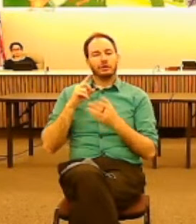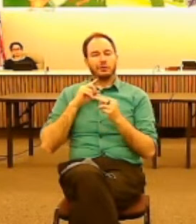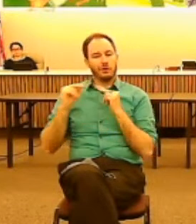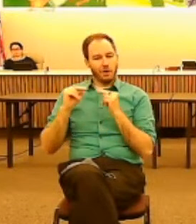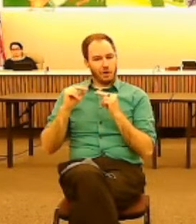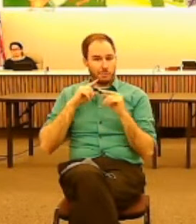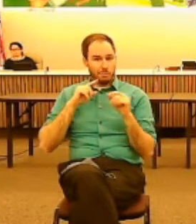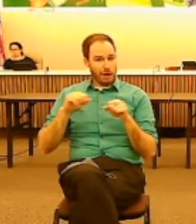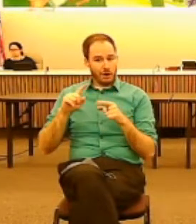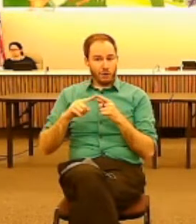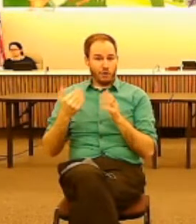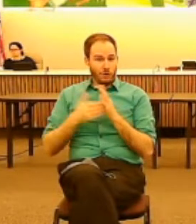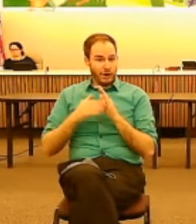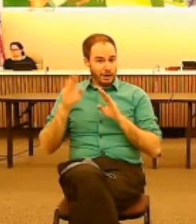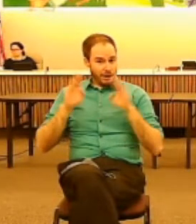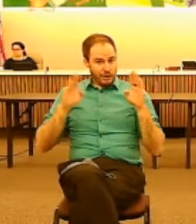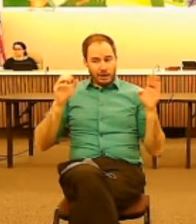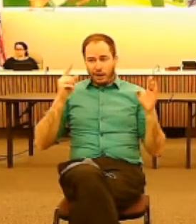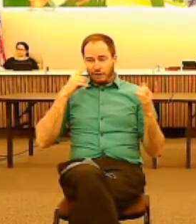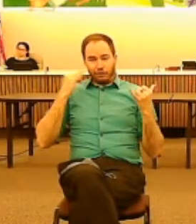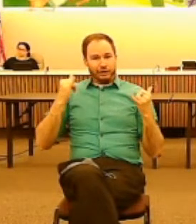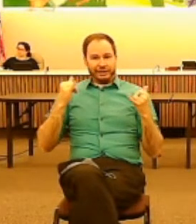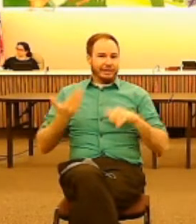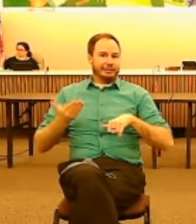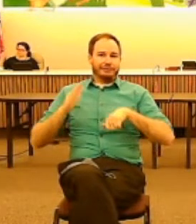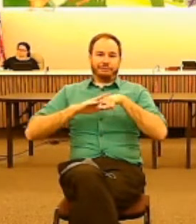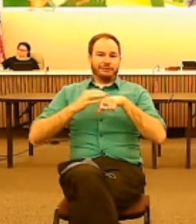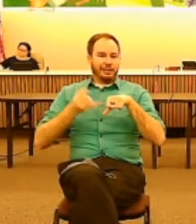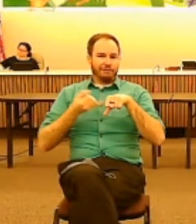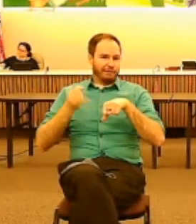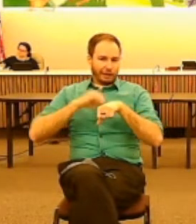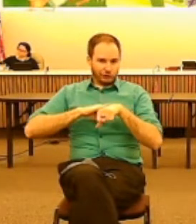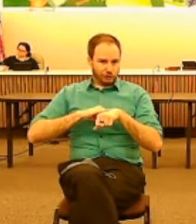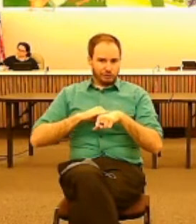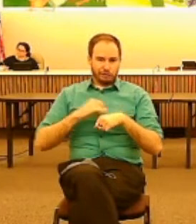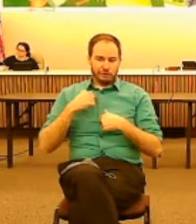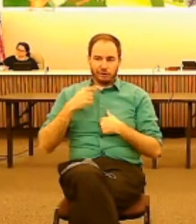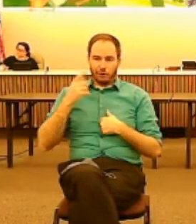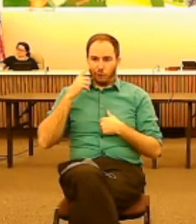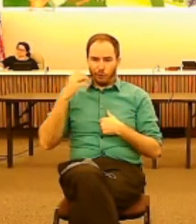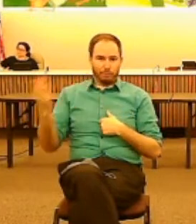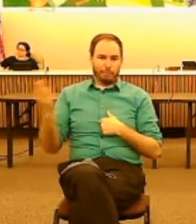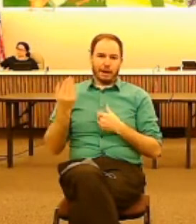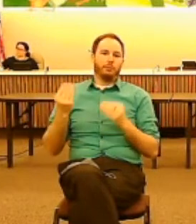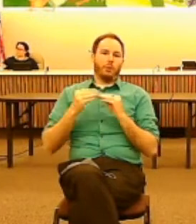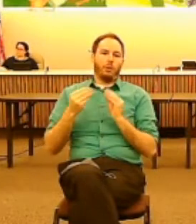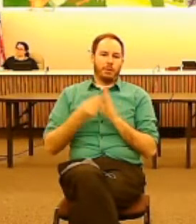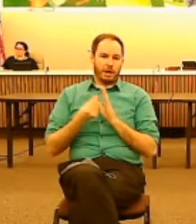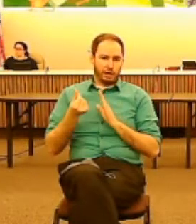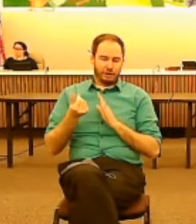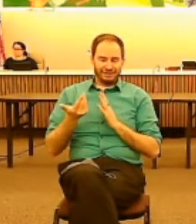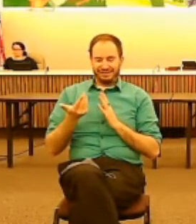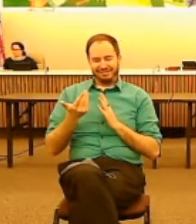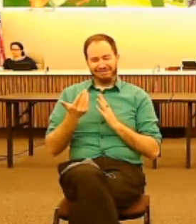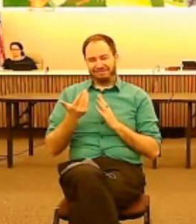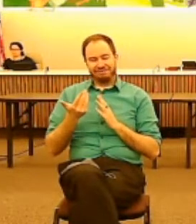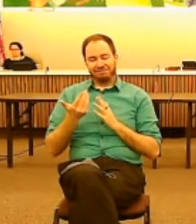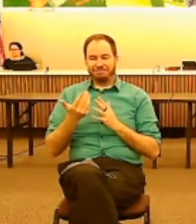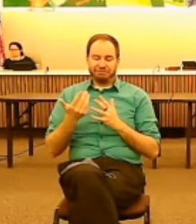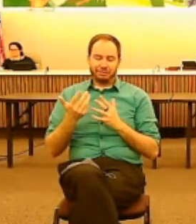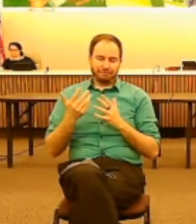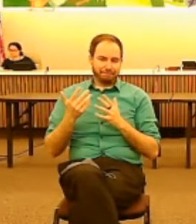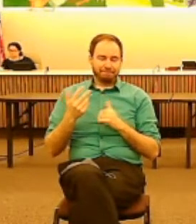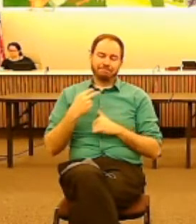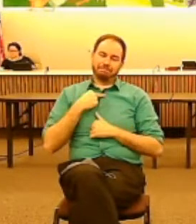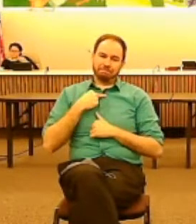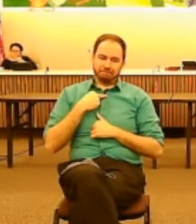of rebidding. With the way inflation is today, I'm afraid that it would come back higher. So, you know,